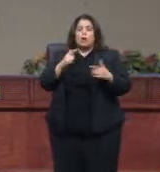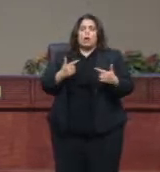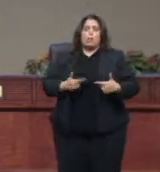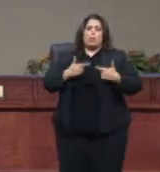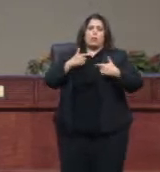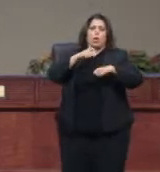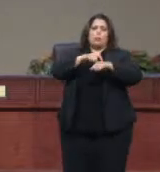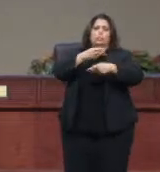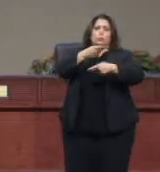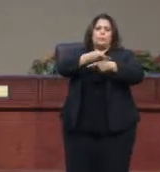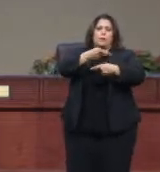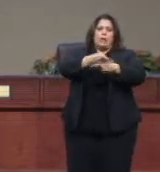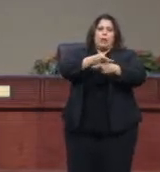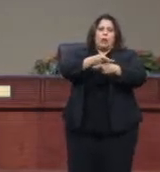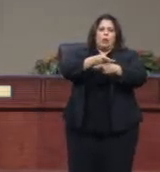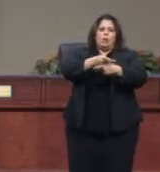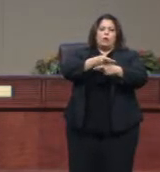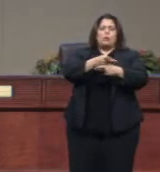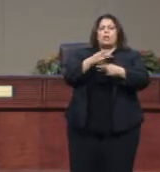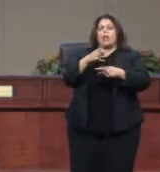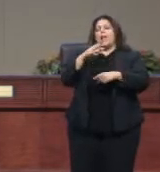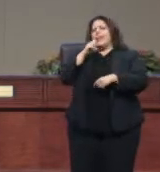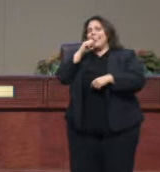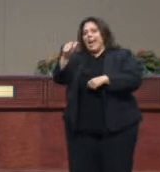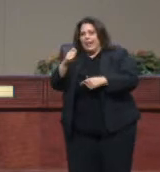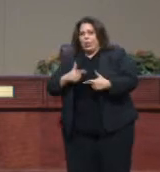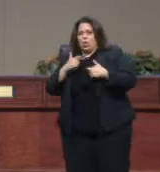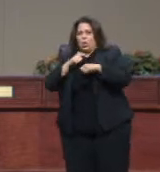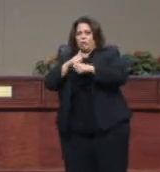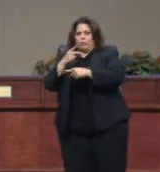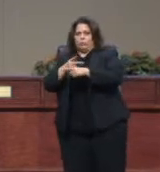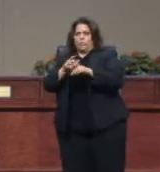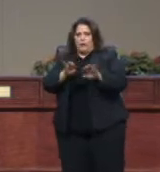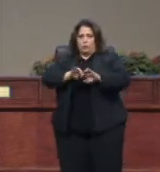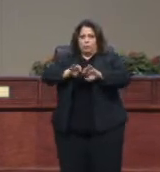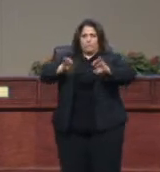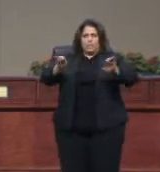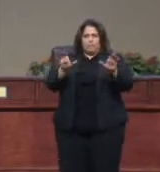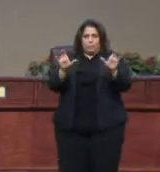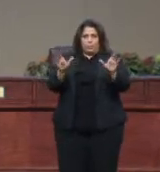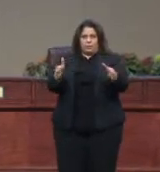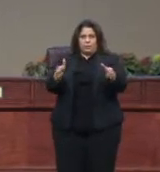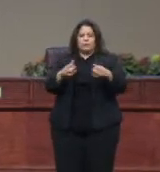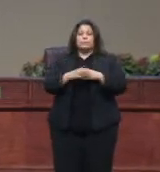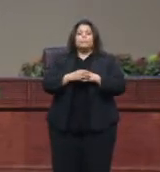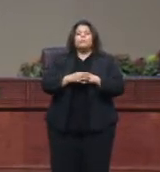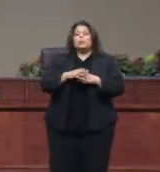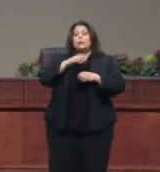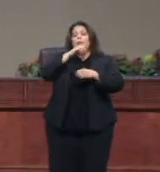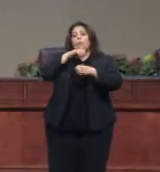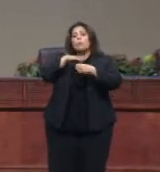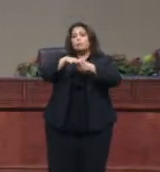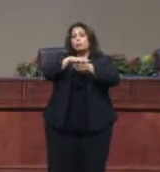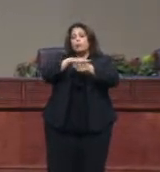and those in long-term care facility. In orange, you have death that has